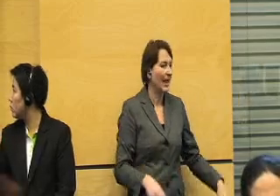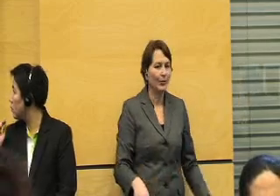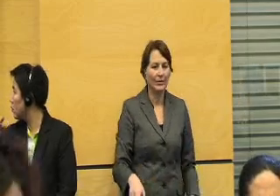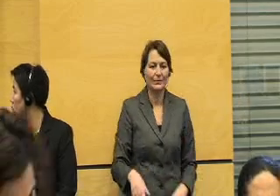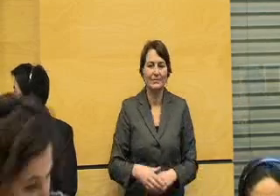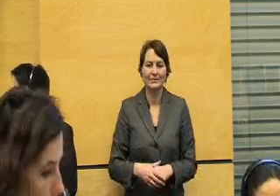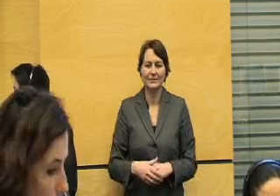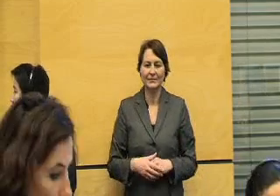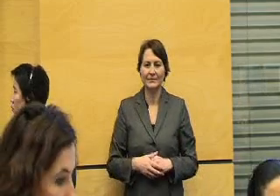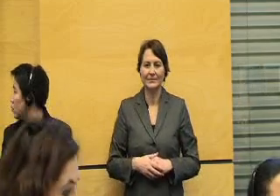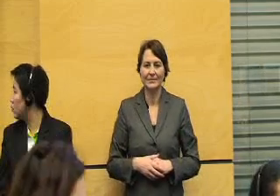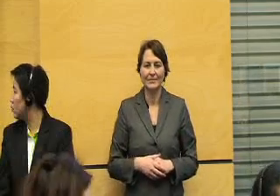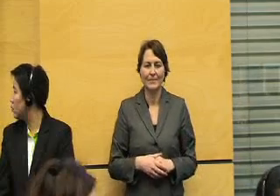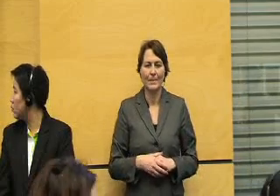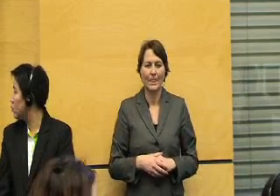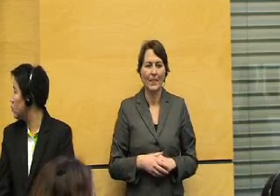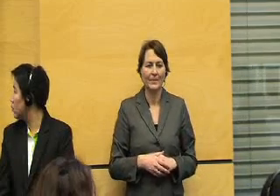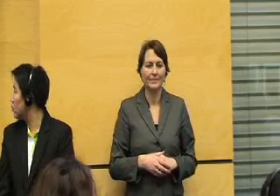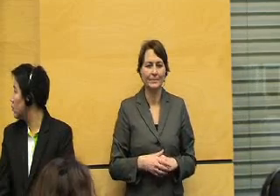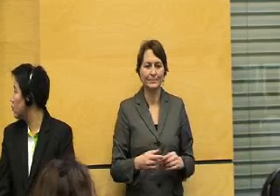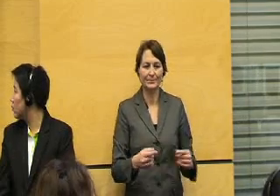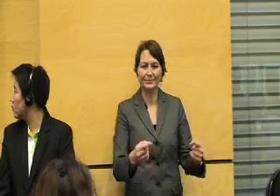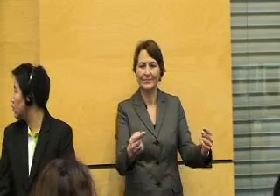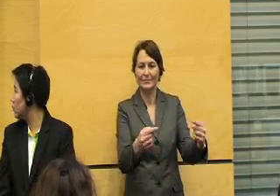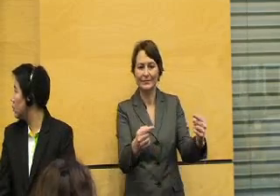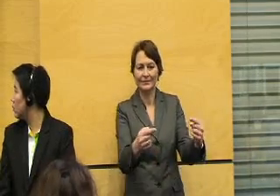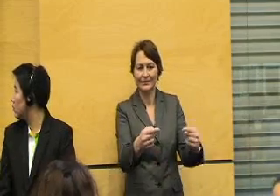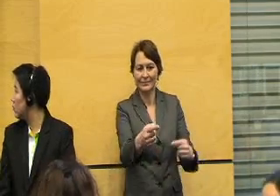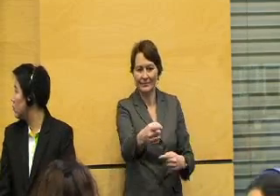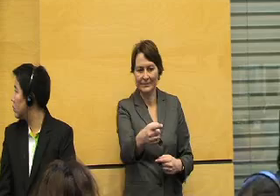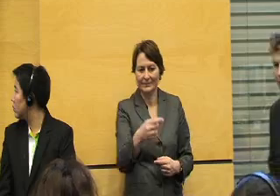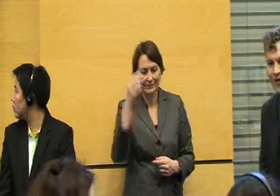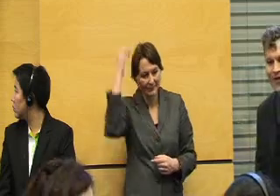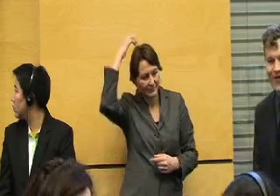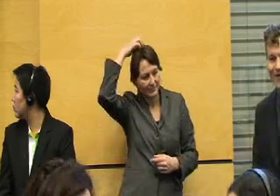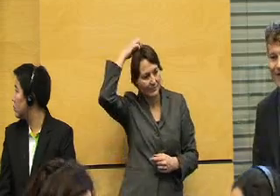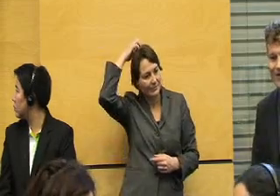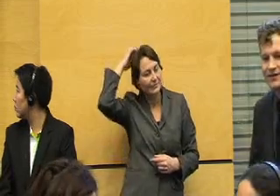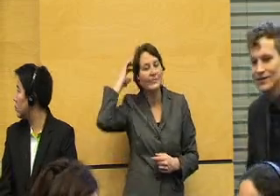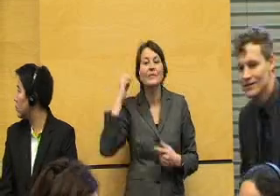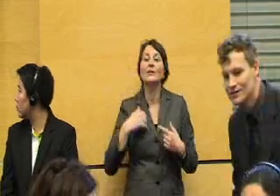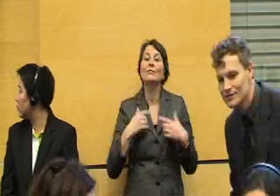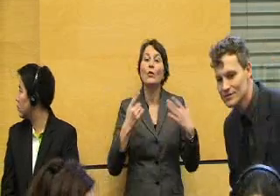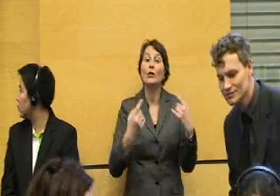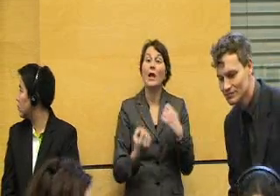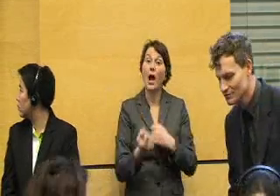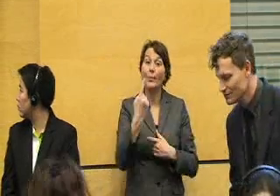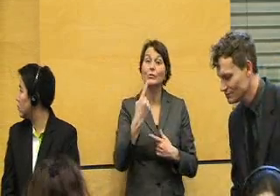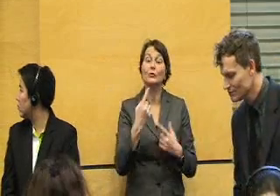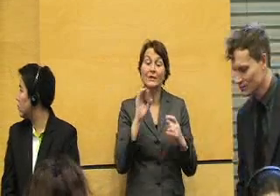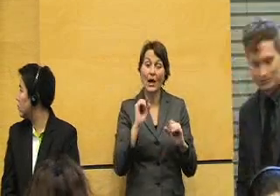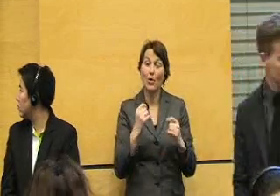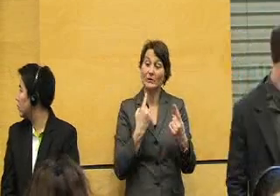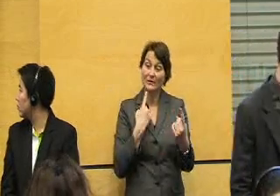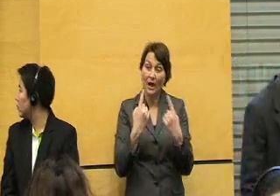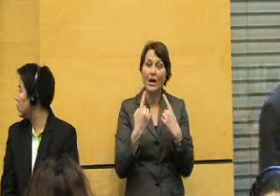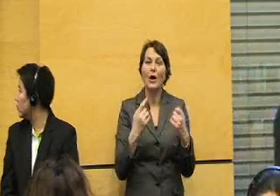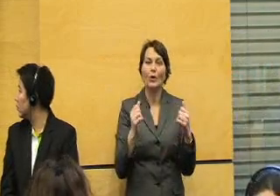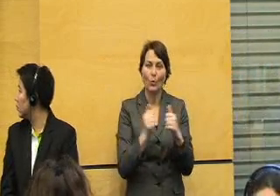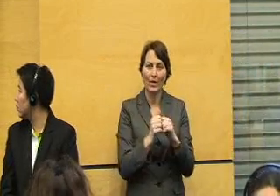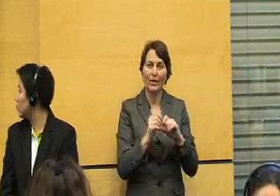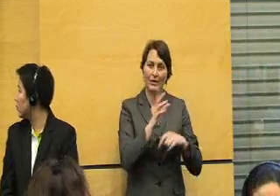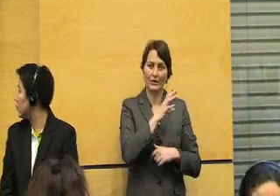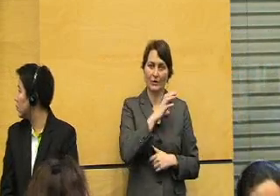Government, I'd like to express our sincere appreciation for the opportunity to engage in a dialogue with the committee